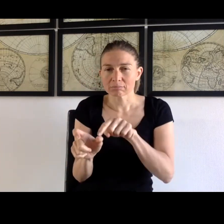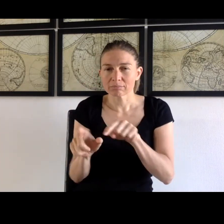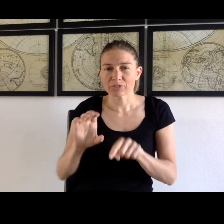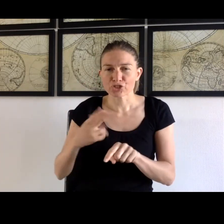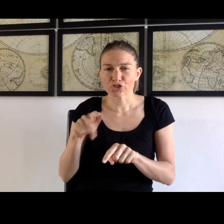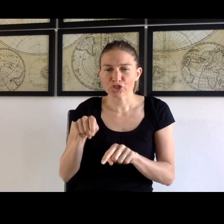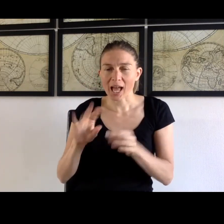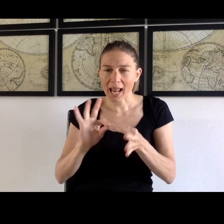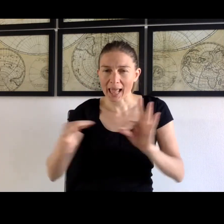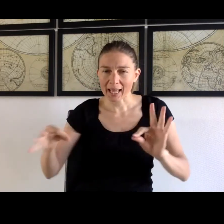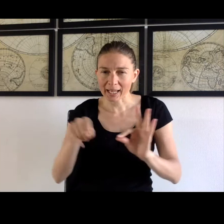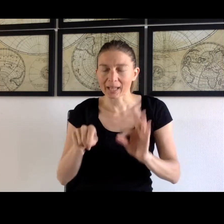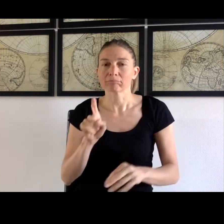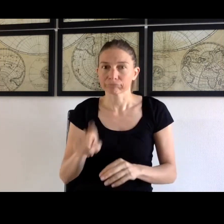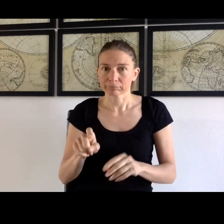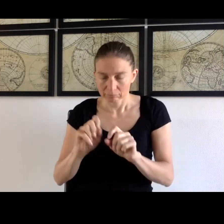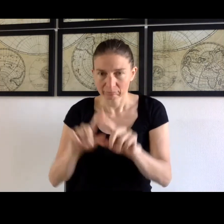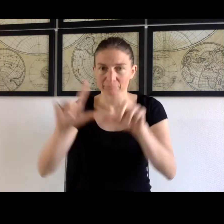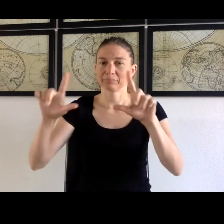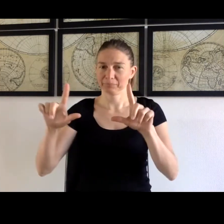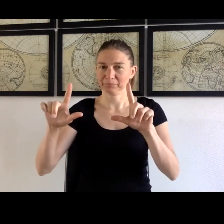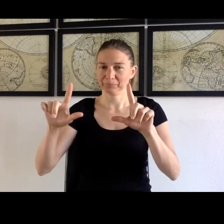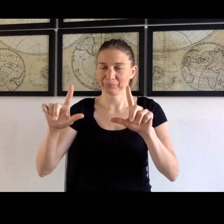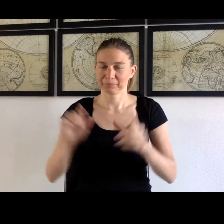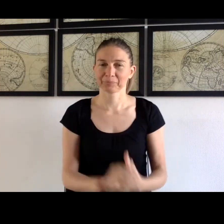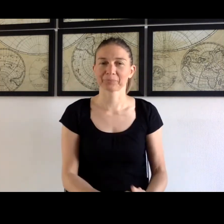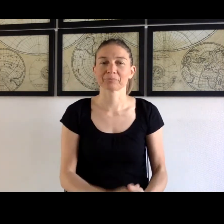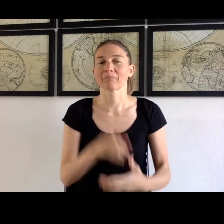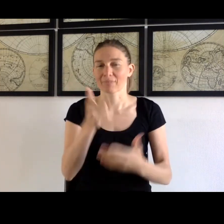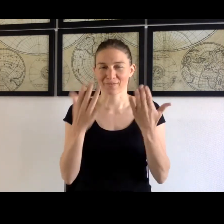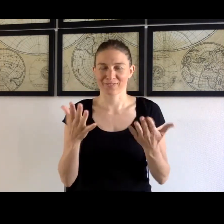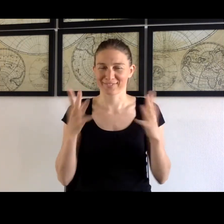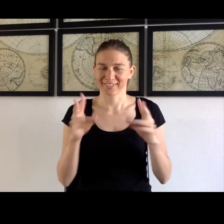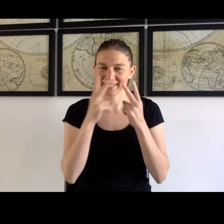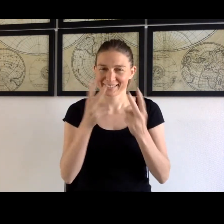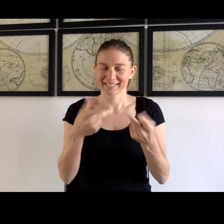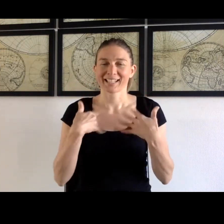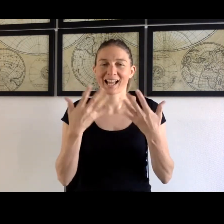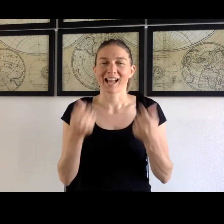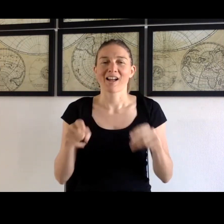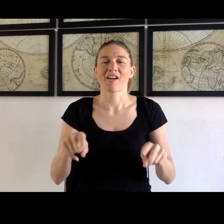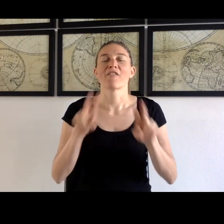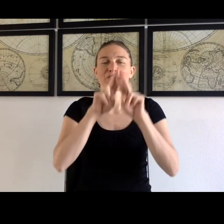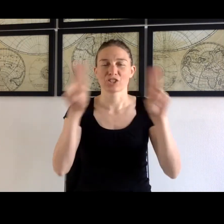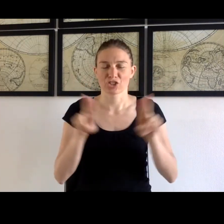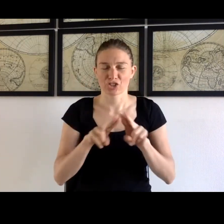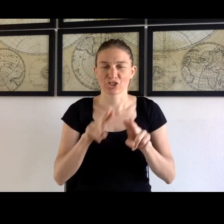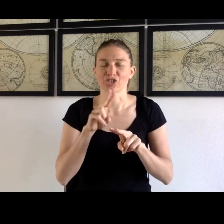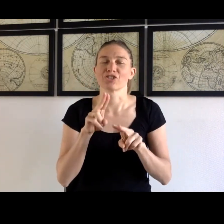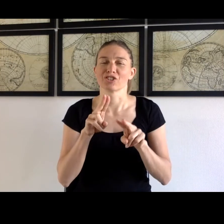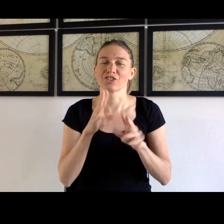As some of you will have noticed, we also have international sign language interpretation for you.